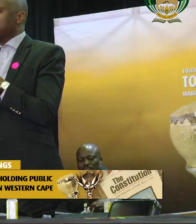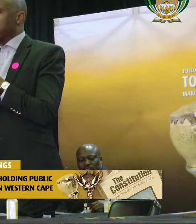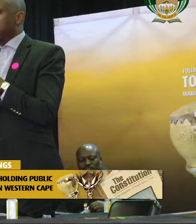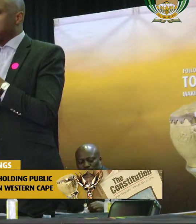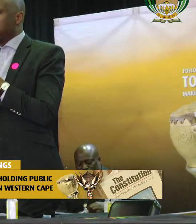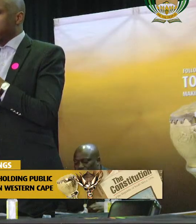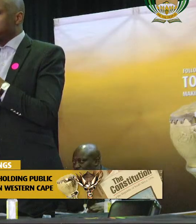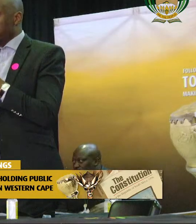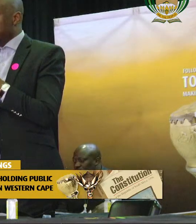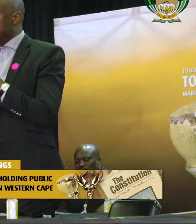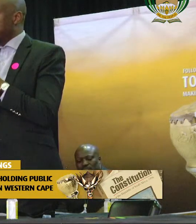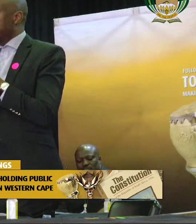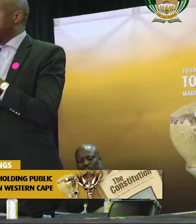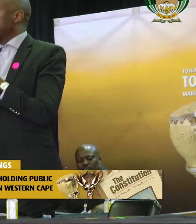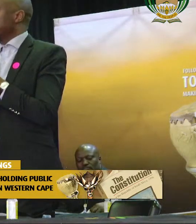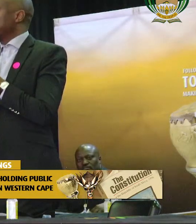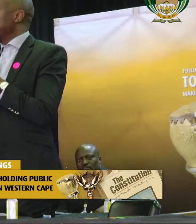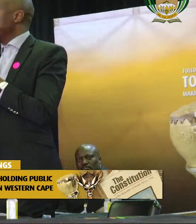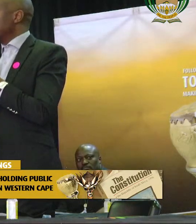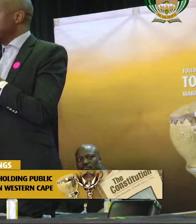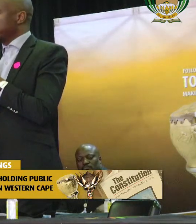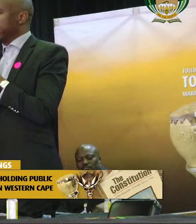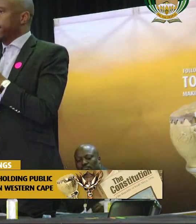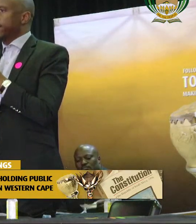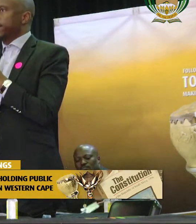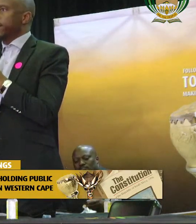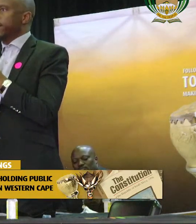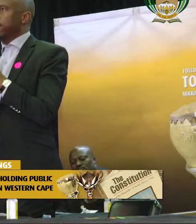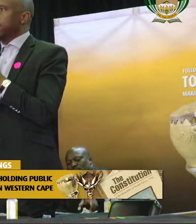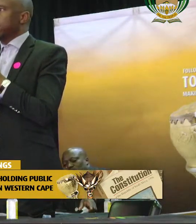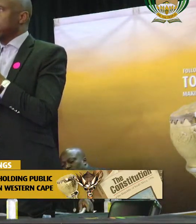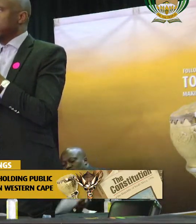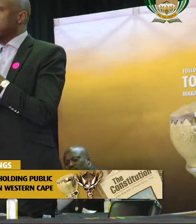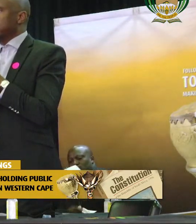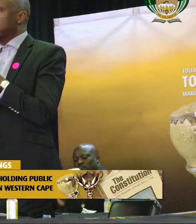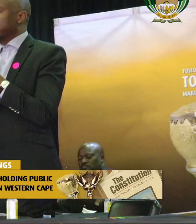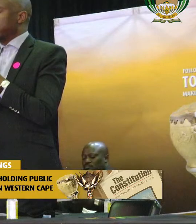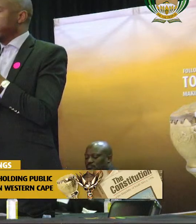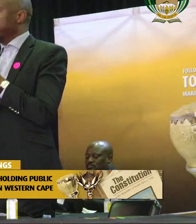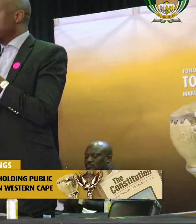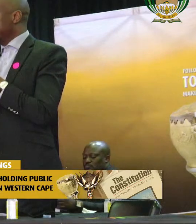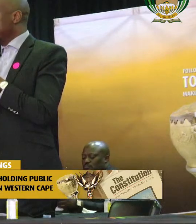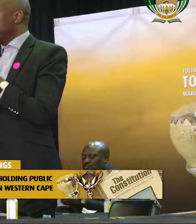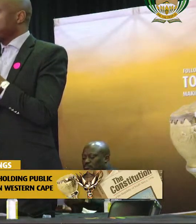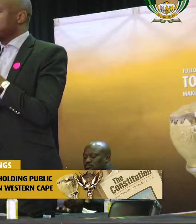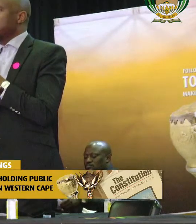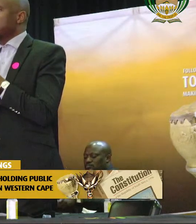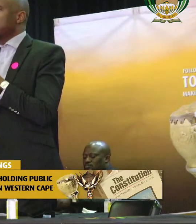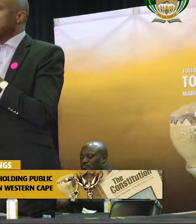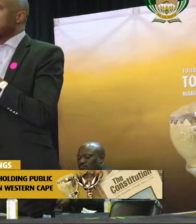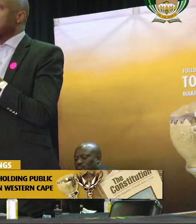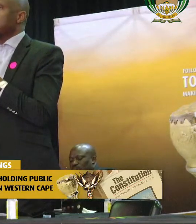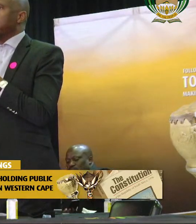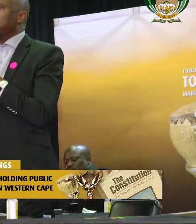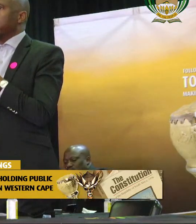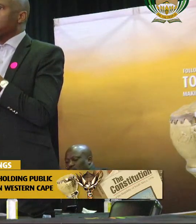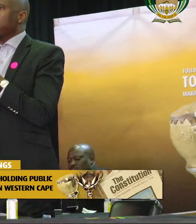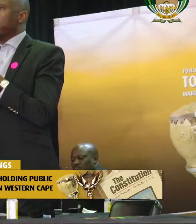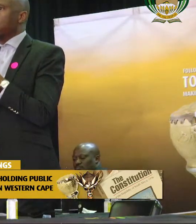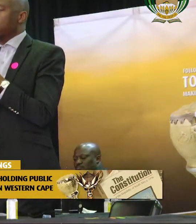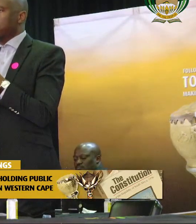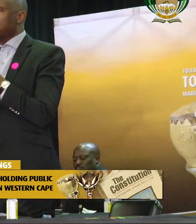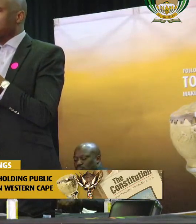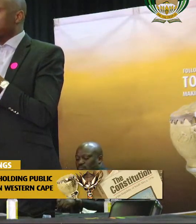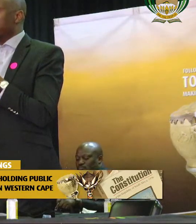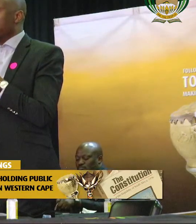are taking your inputs and will then indicate in our deliberations when